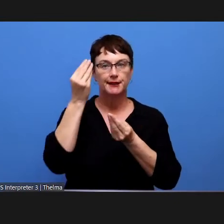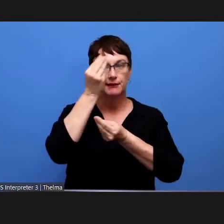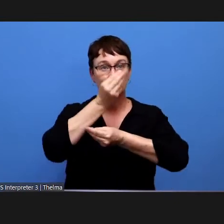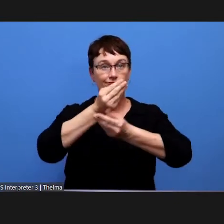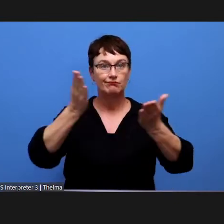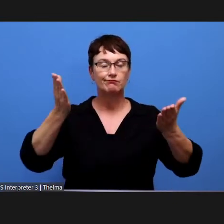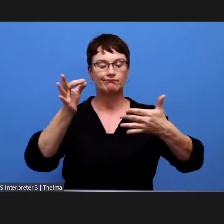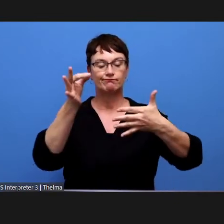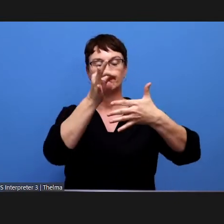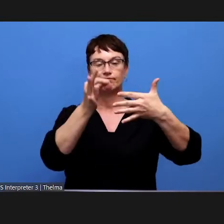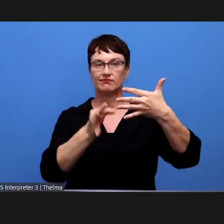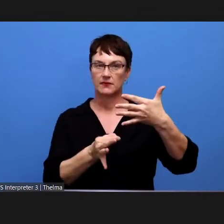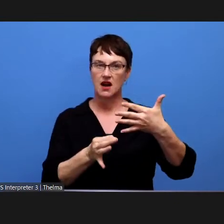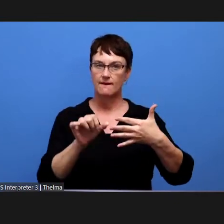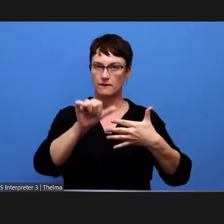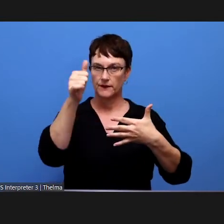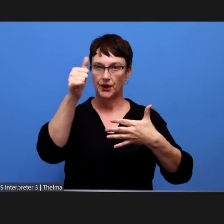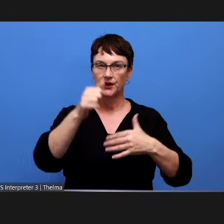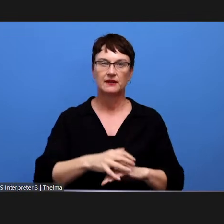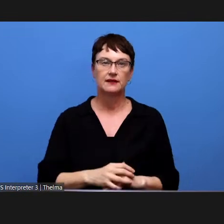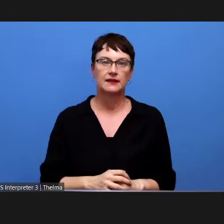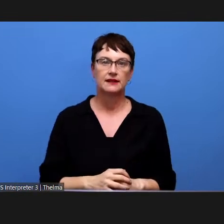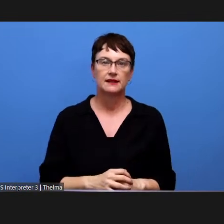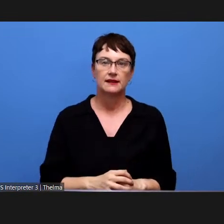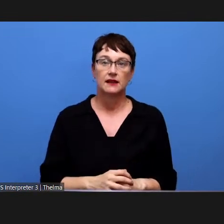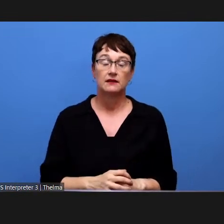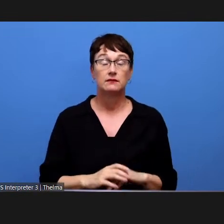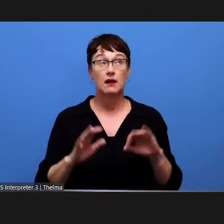climate change to mitigate crises,